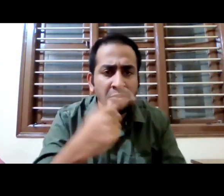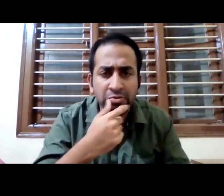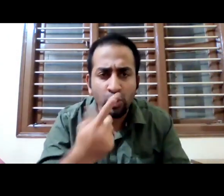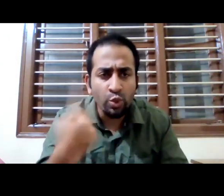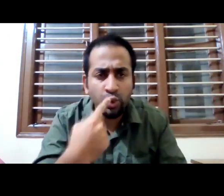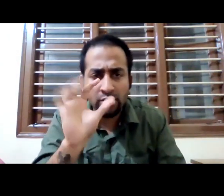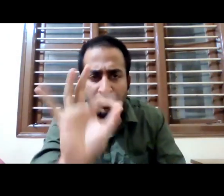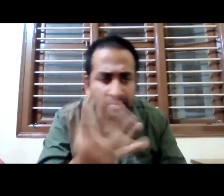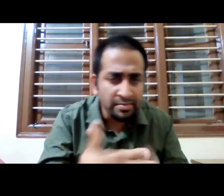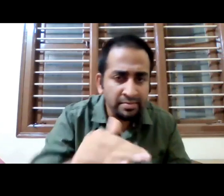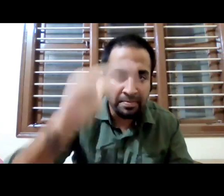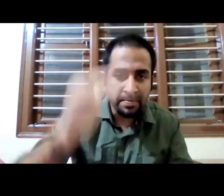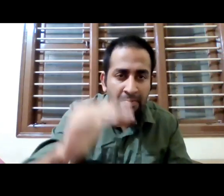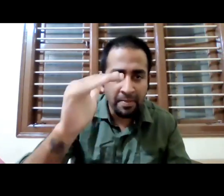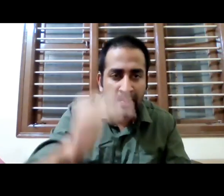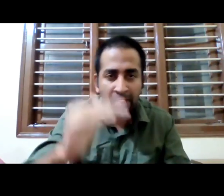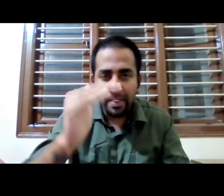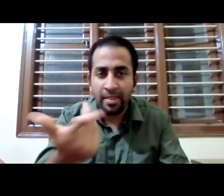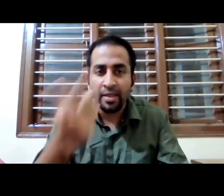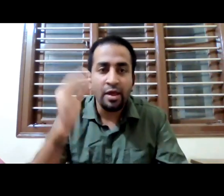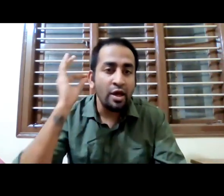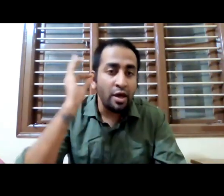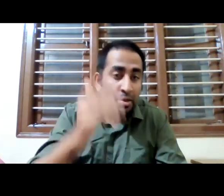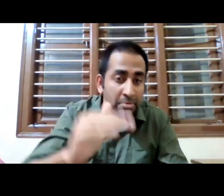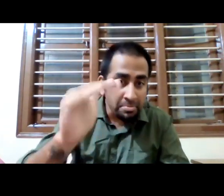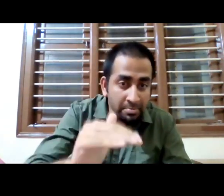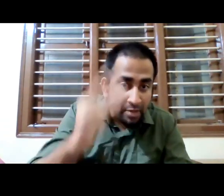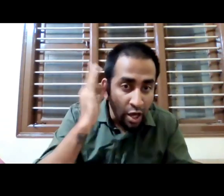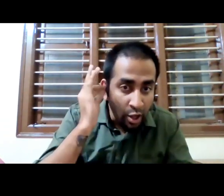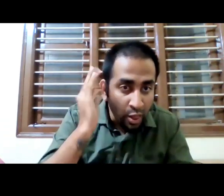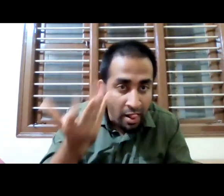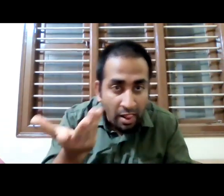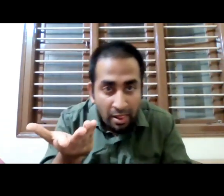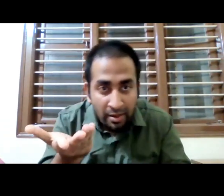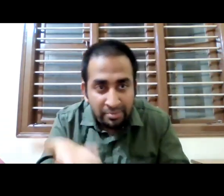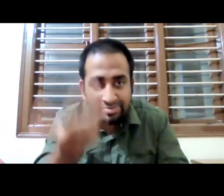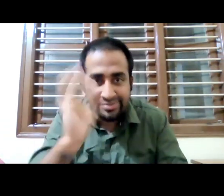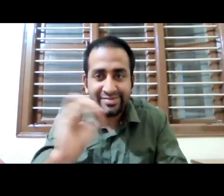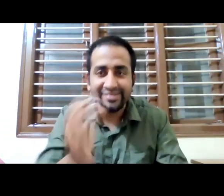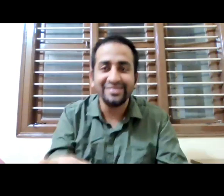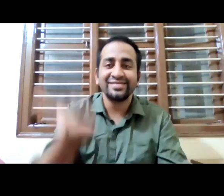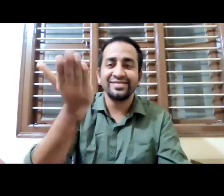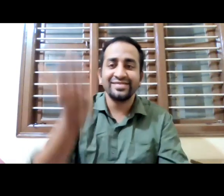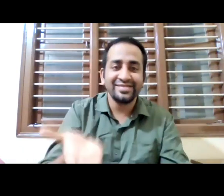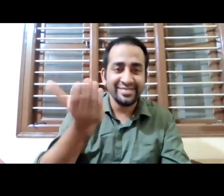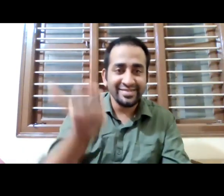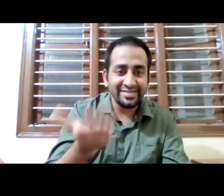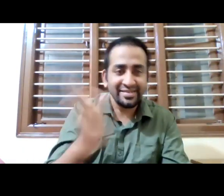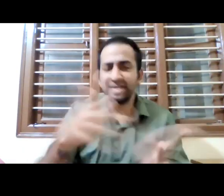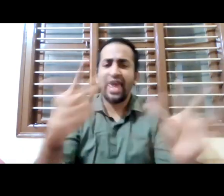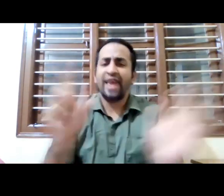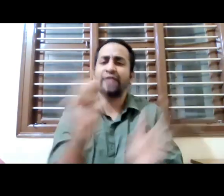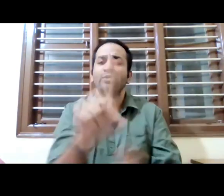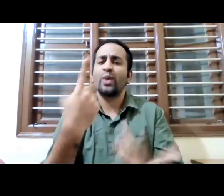we'll just show you one. Maybe let's click on one of those. Say Rahul, we can click on Rahul's picture. Okay,